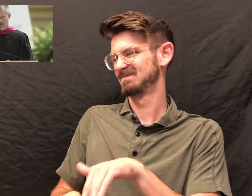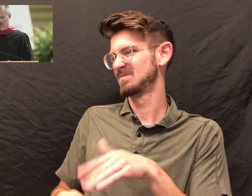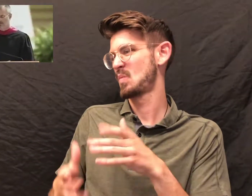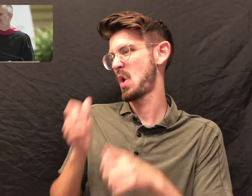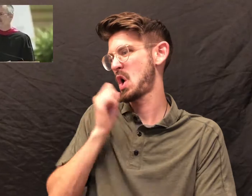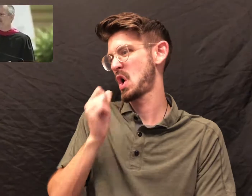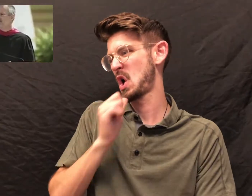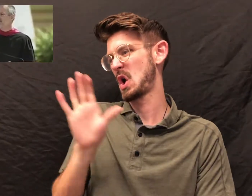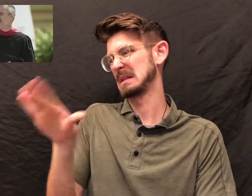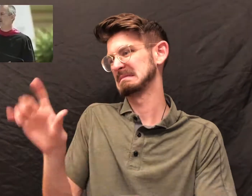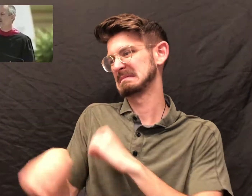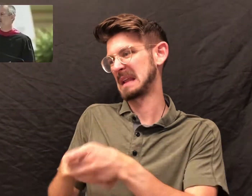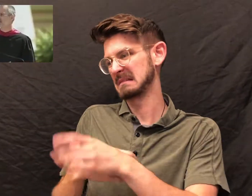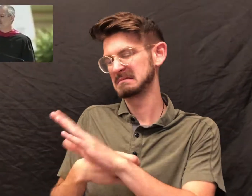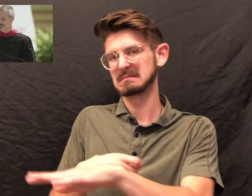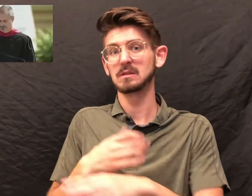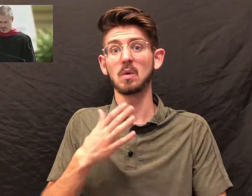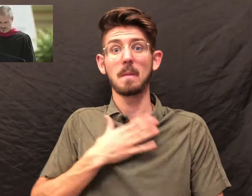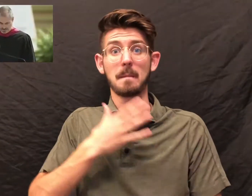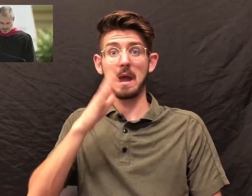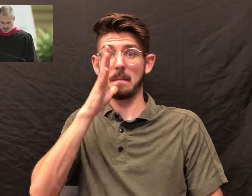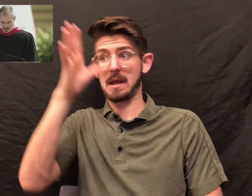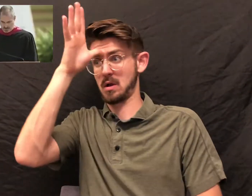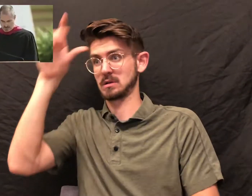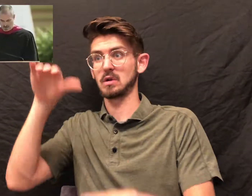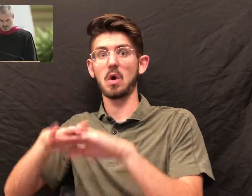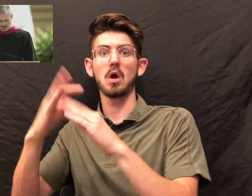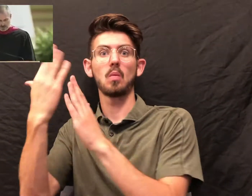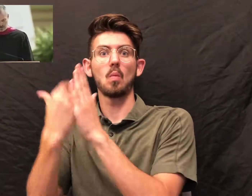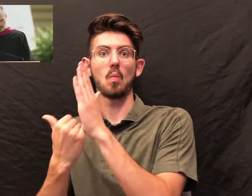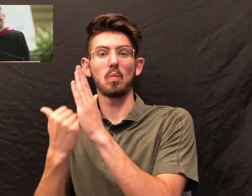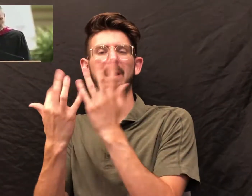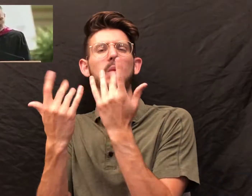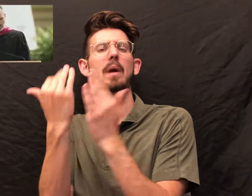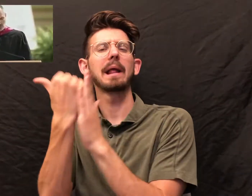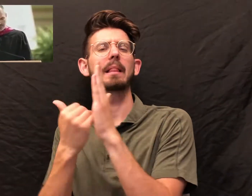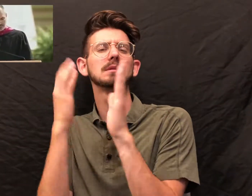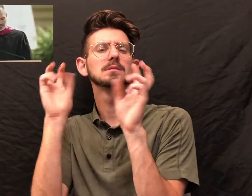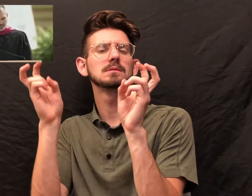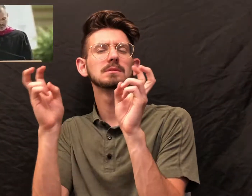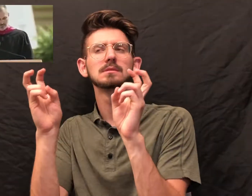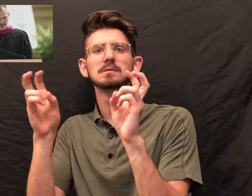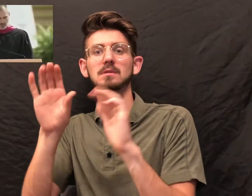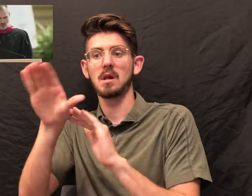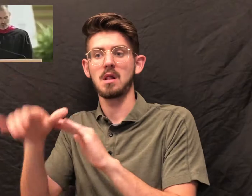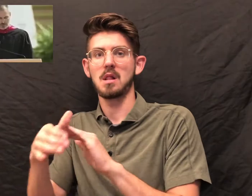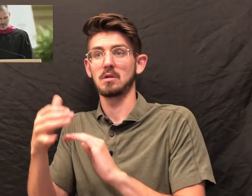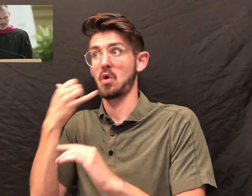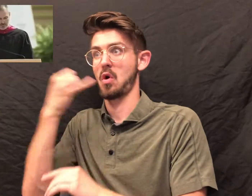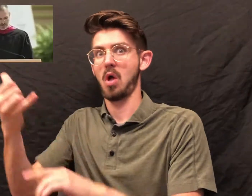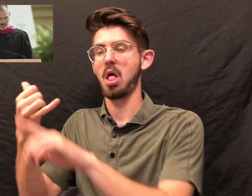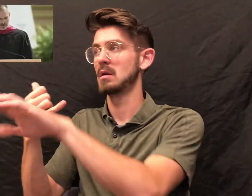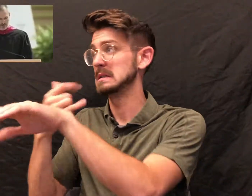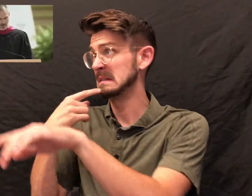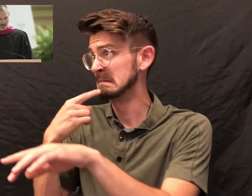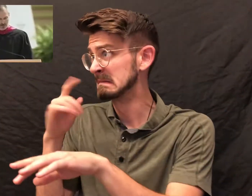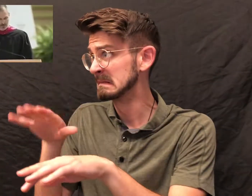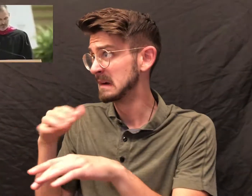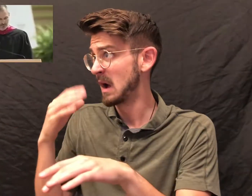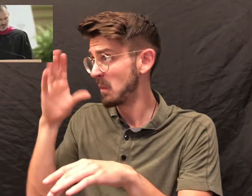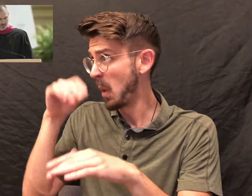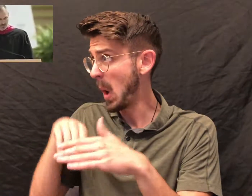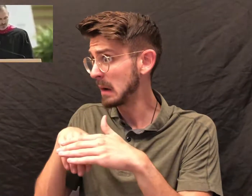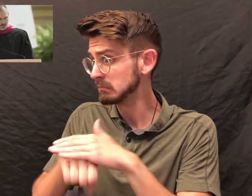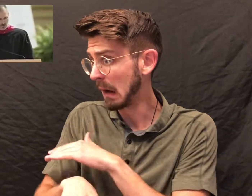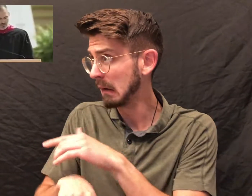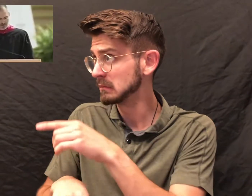my parents, who were on a waiting list, got a call in the middle of the night asking, "We've got an unexpected baby boy. Do you